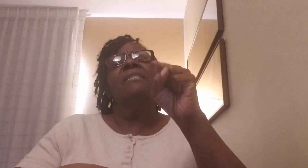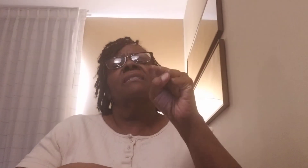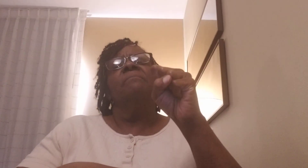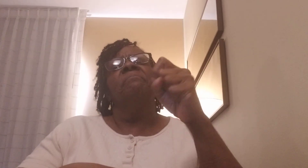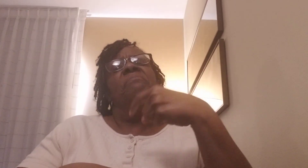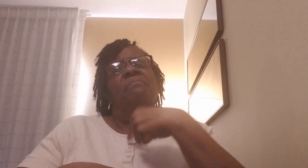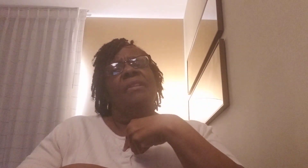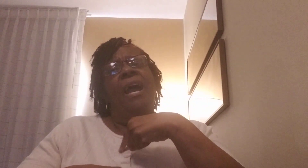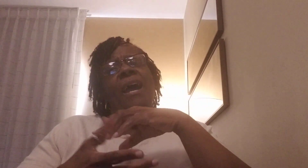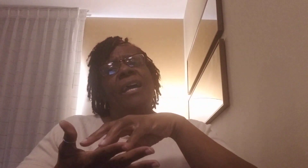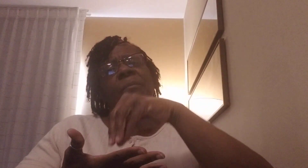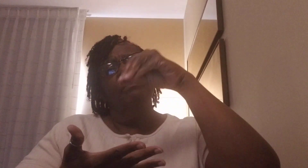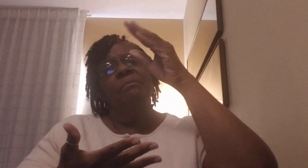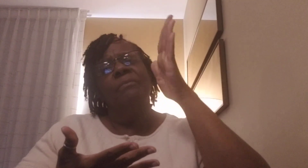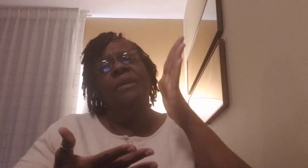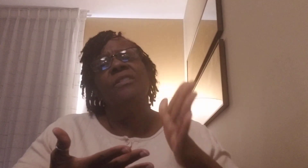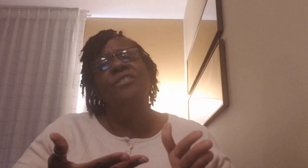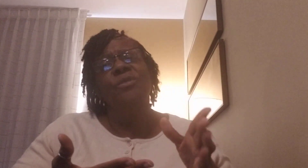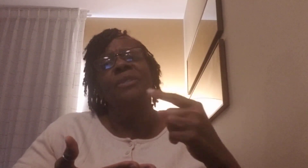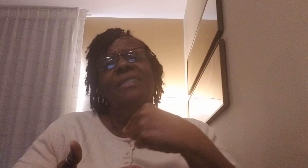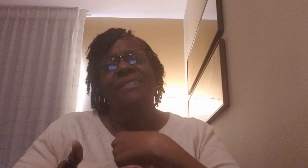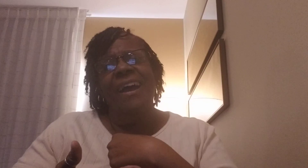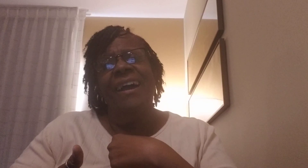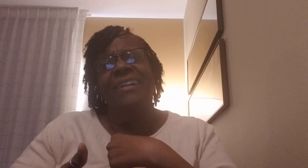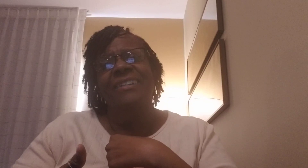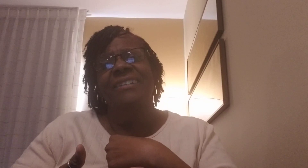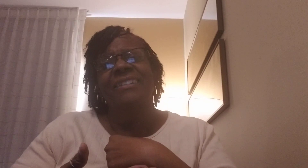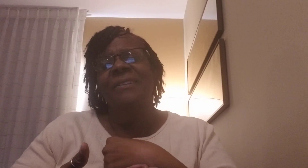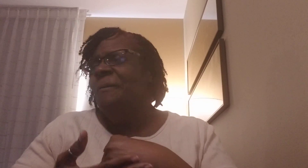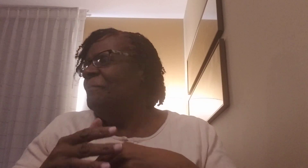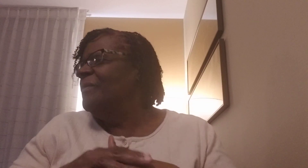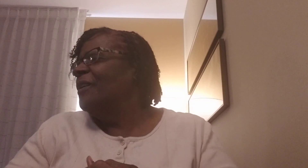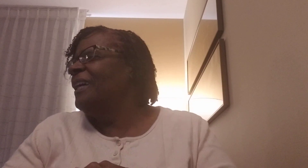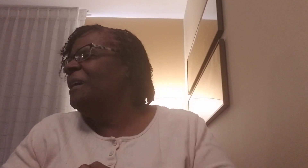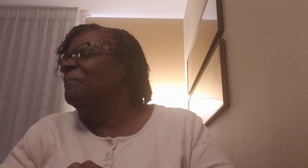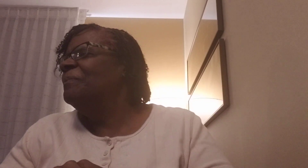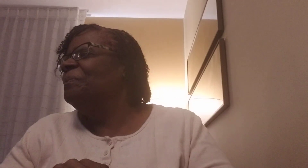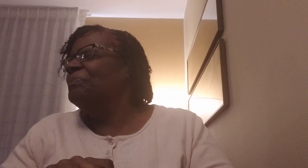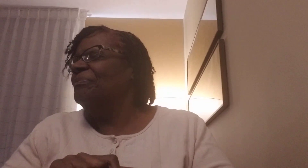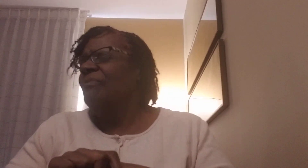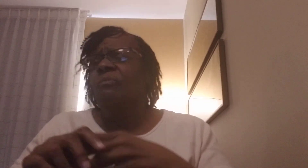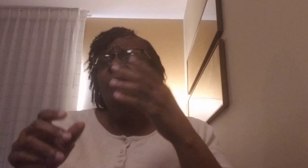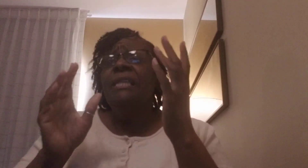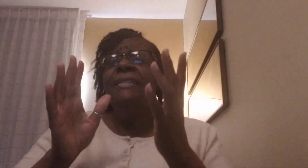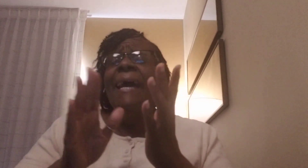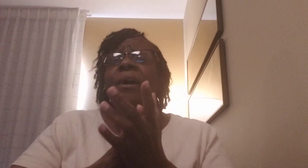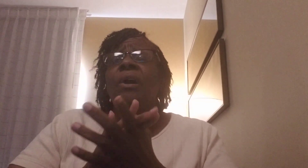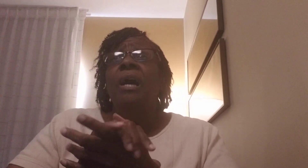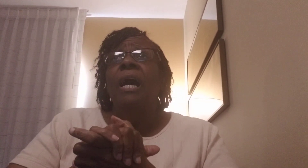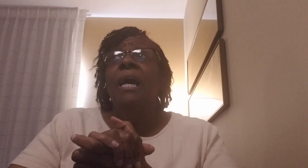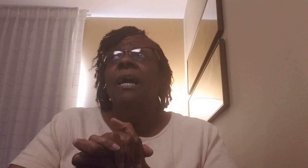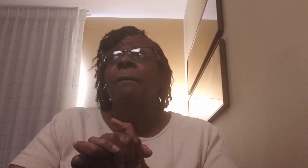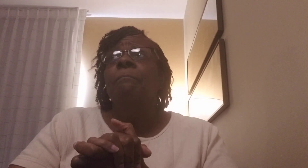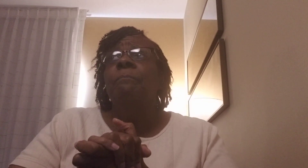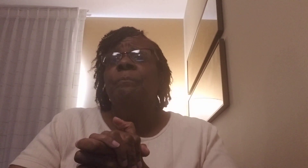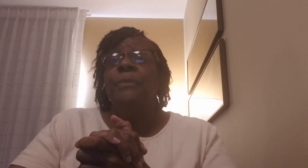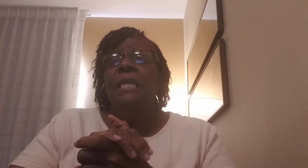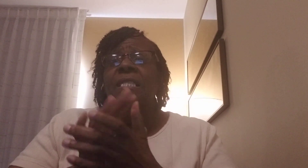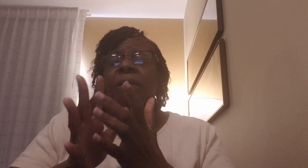Yes. I'm a student, I. Okay? Now, some of